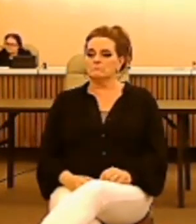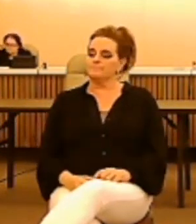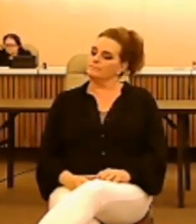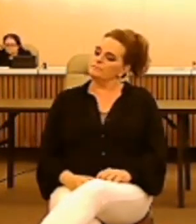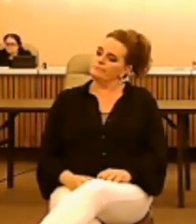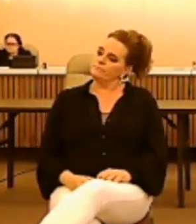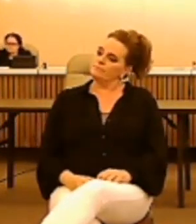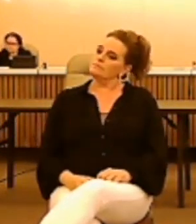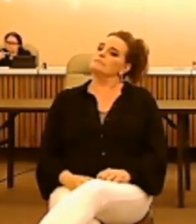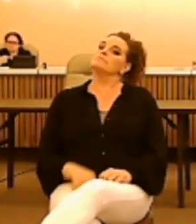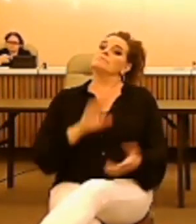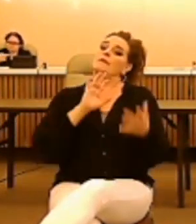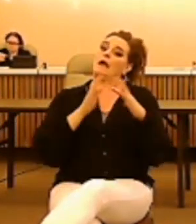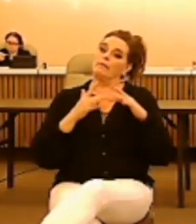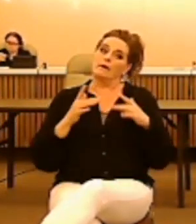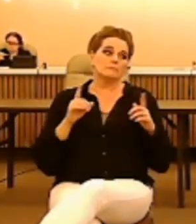Is there anybody online?